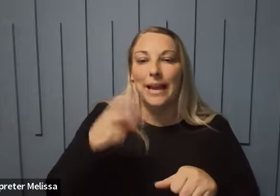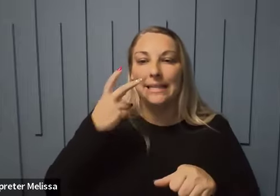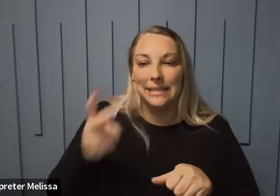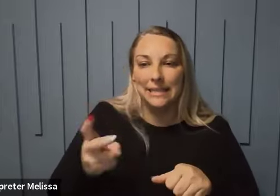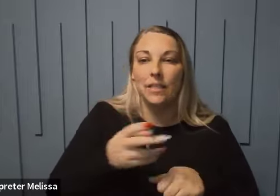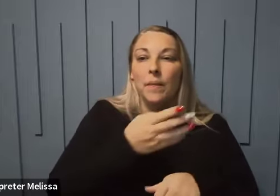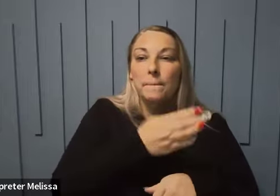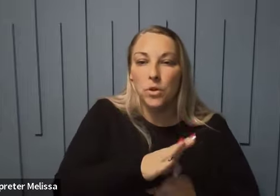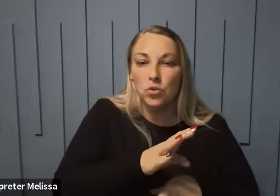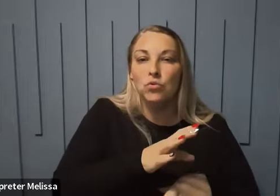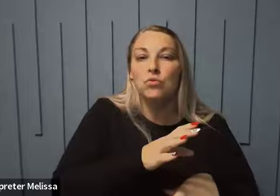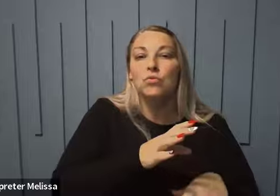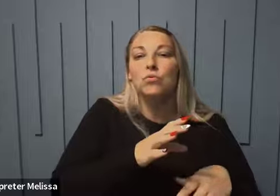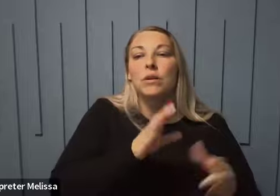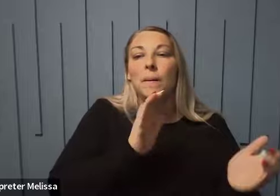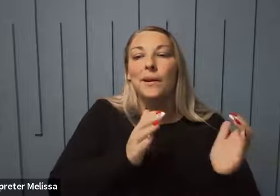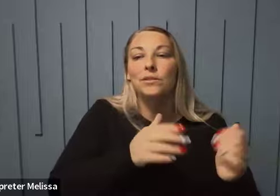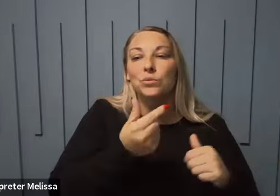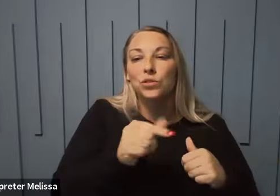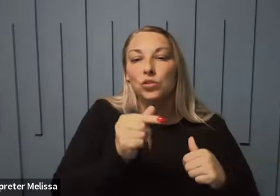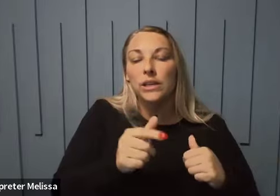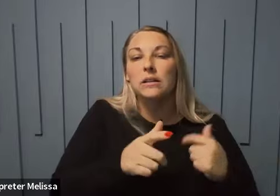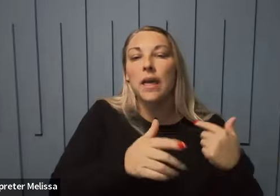a year. And here now